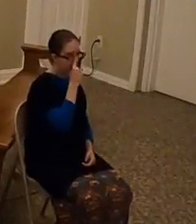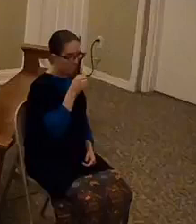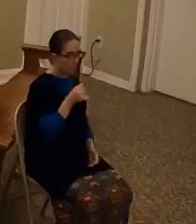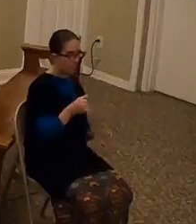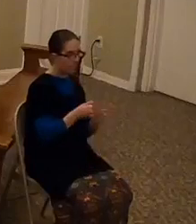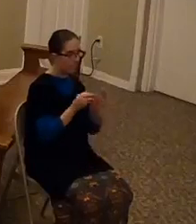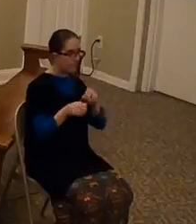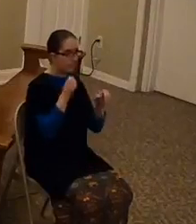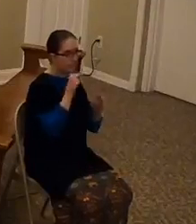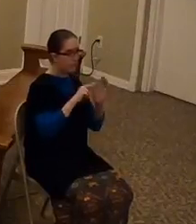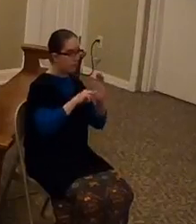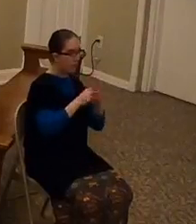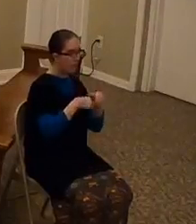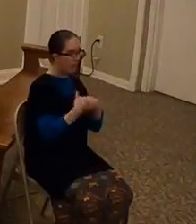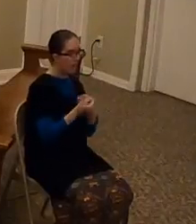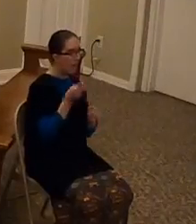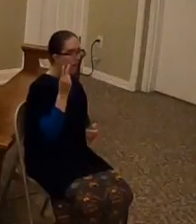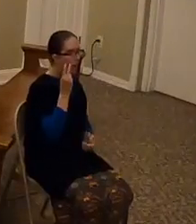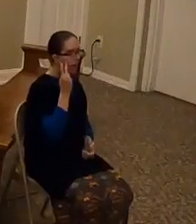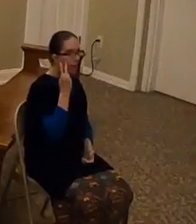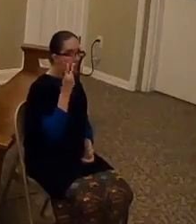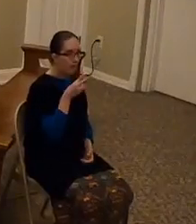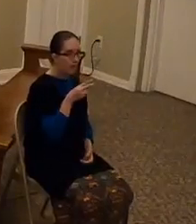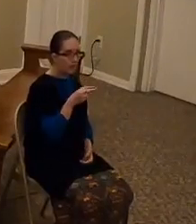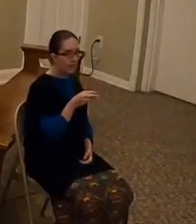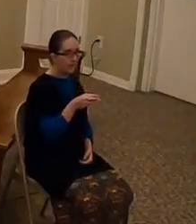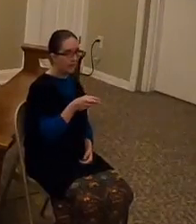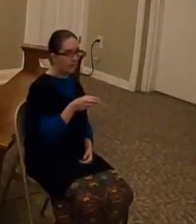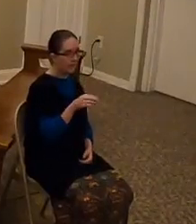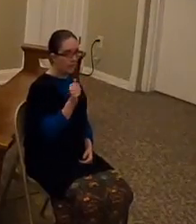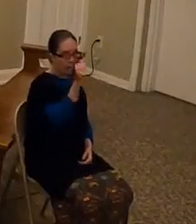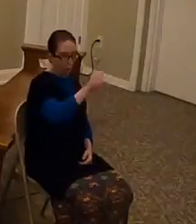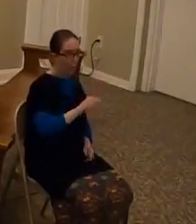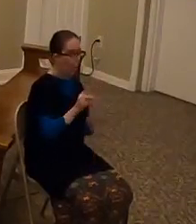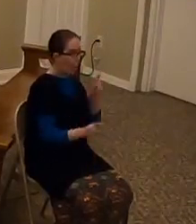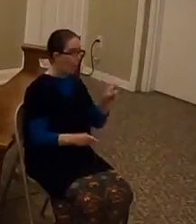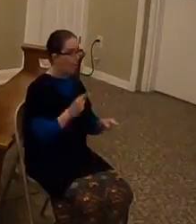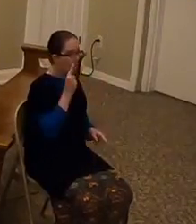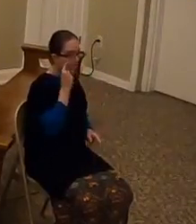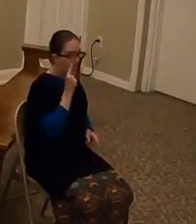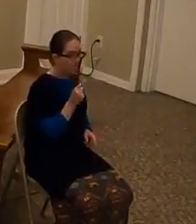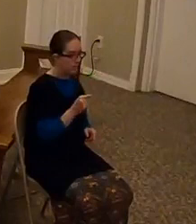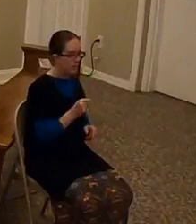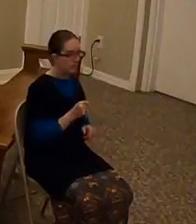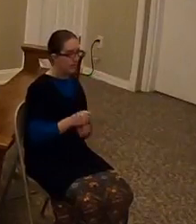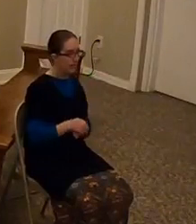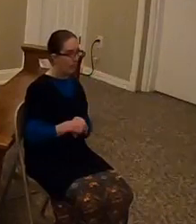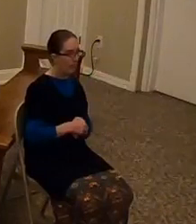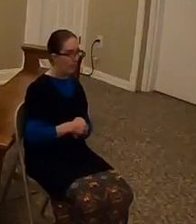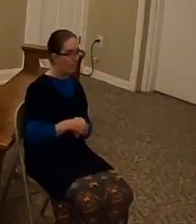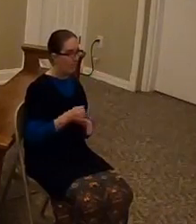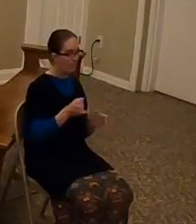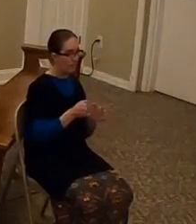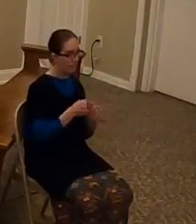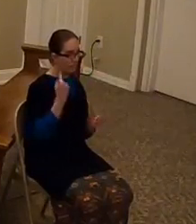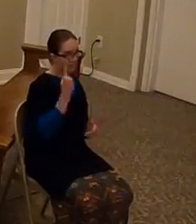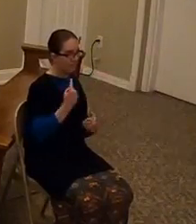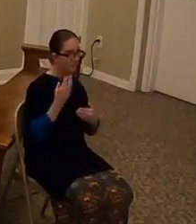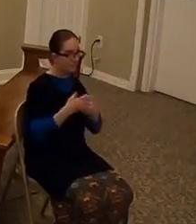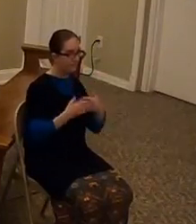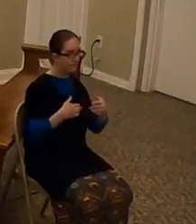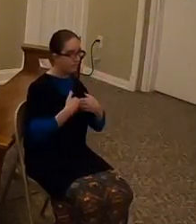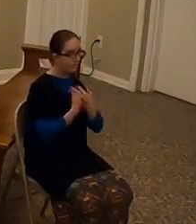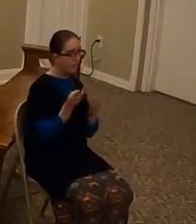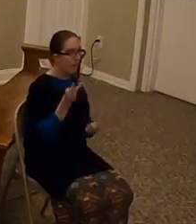It doesn't matter how we look in other men's eyes. It doesn't make any difference how we look in our own eyes, especially. Amen. It only